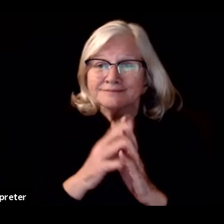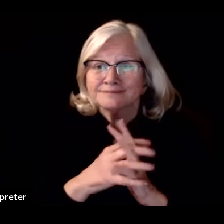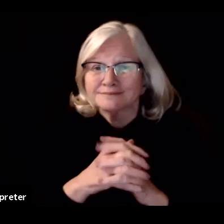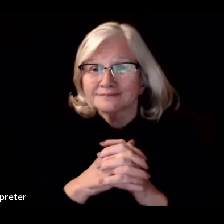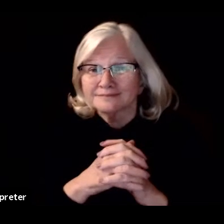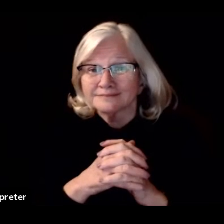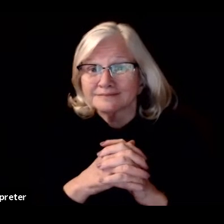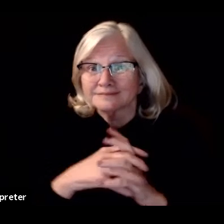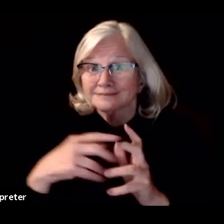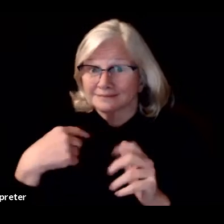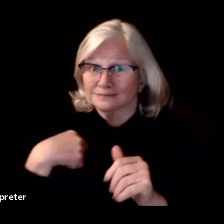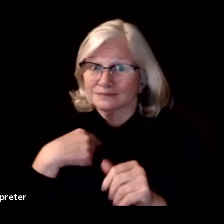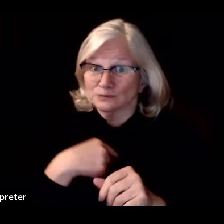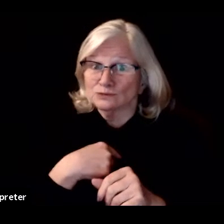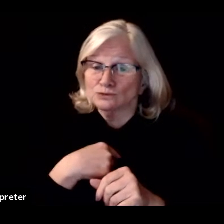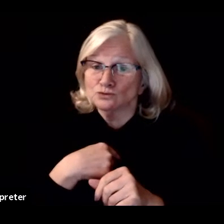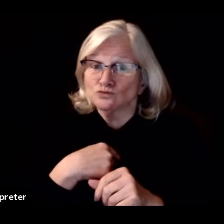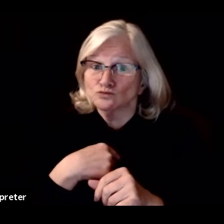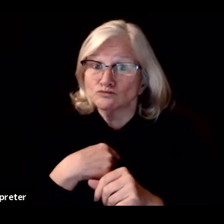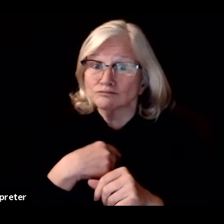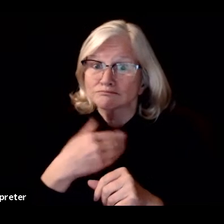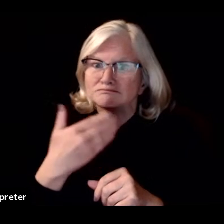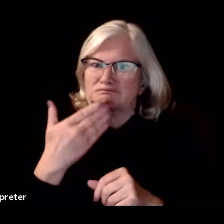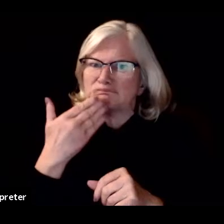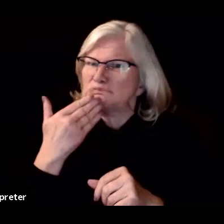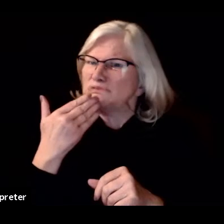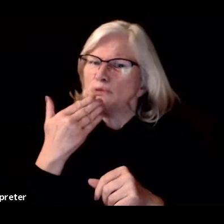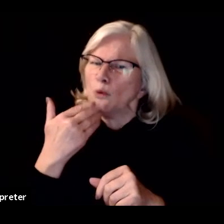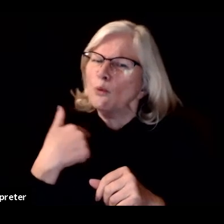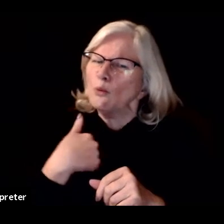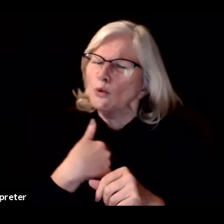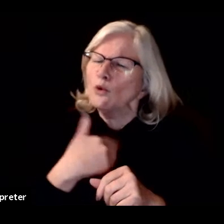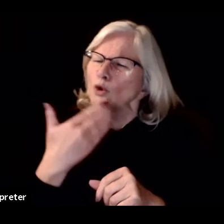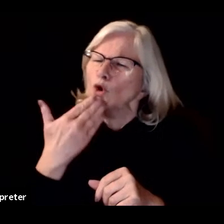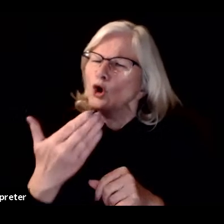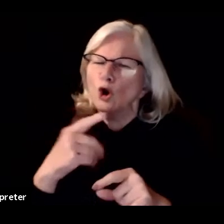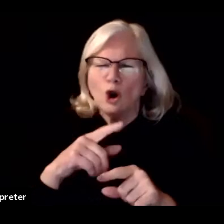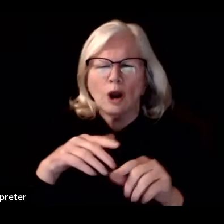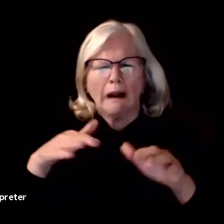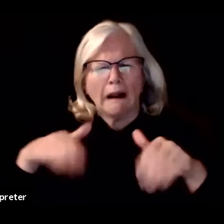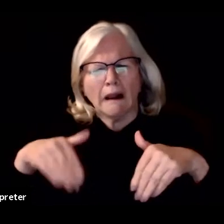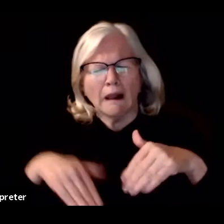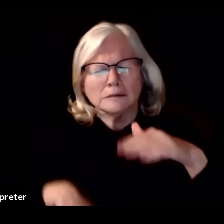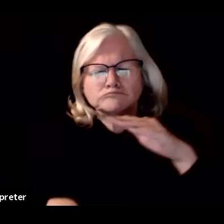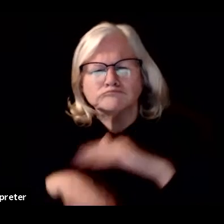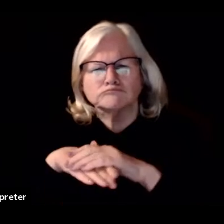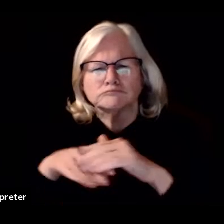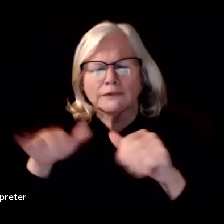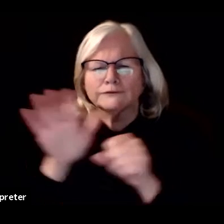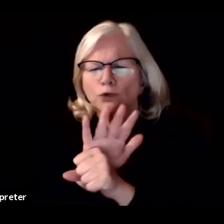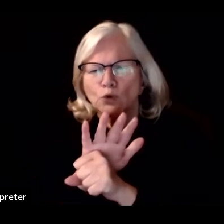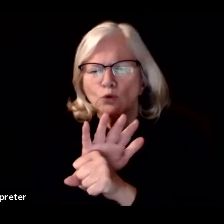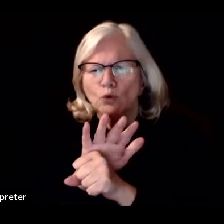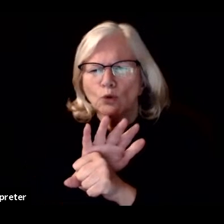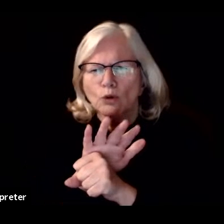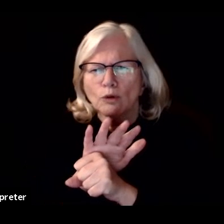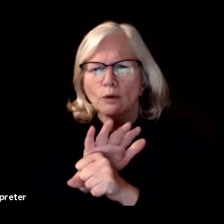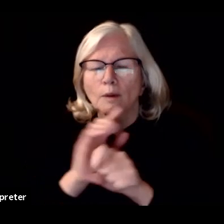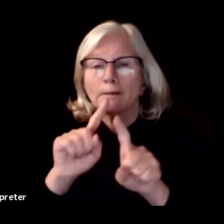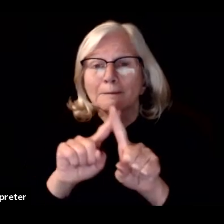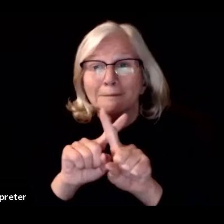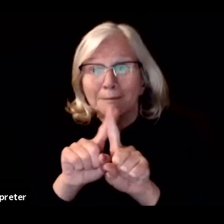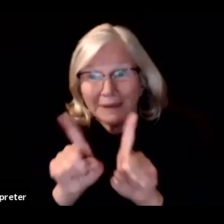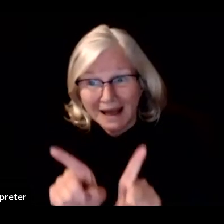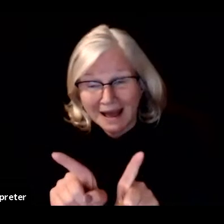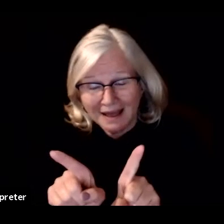at any one time. But it's just really important that they be able to serve patients with all kinds